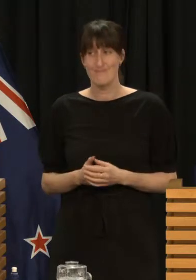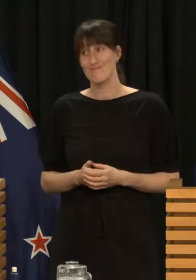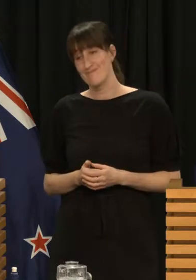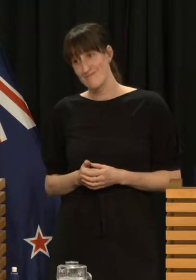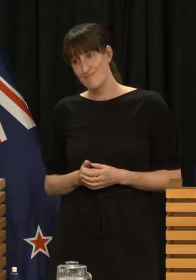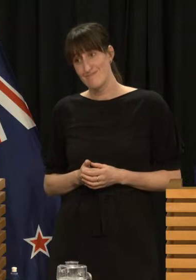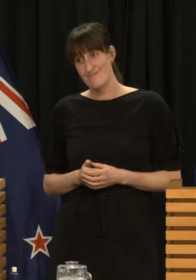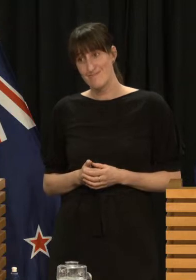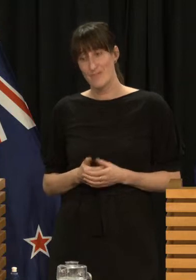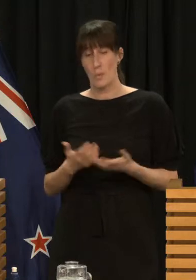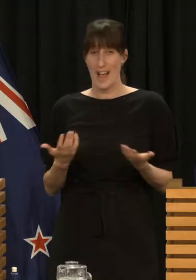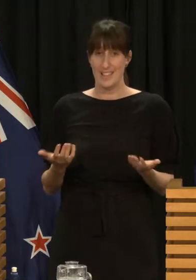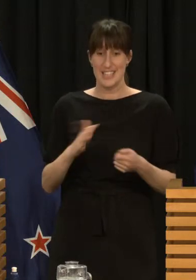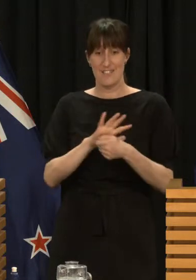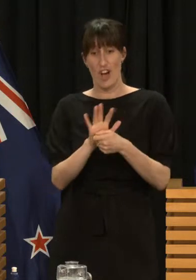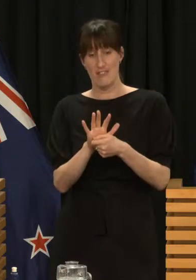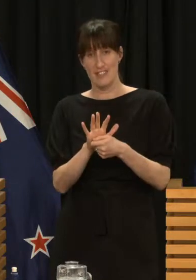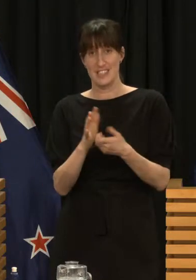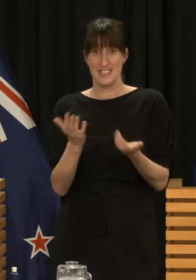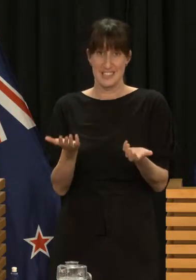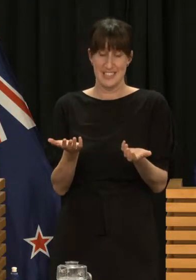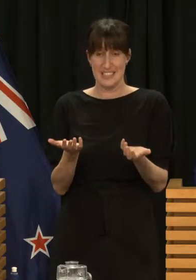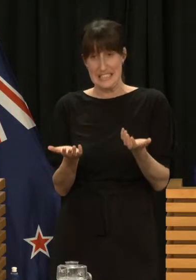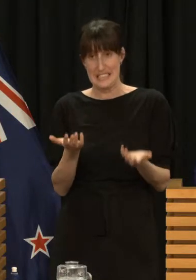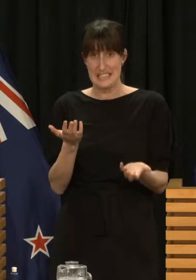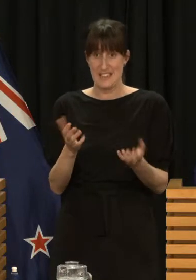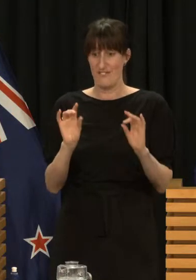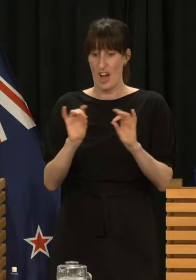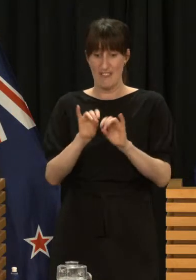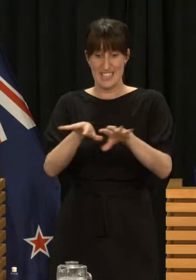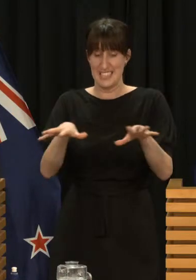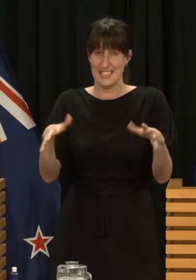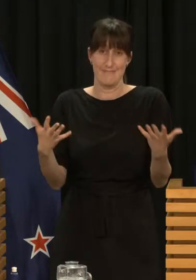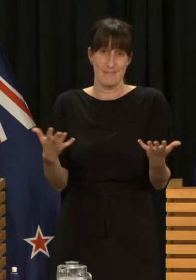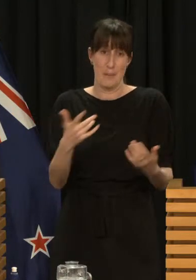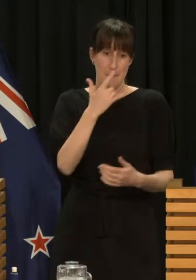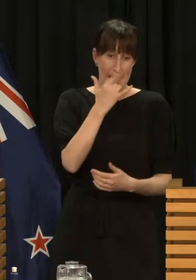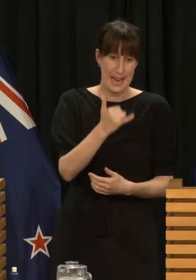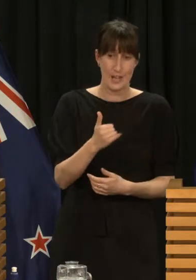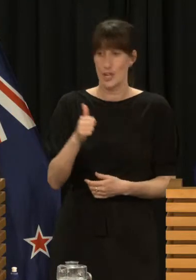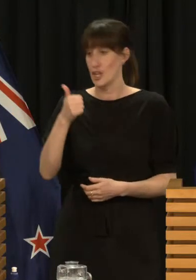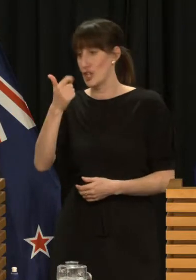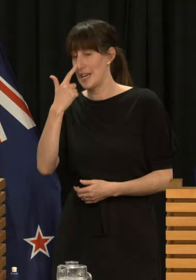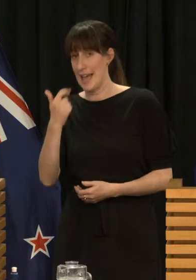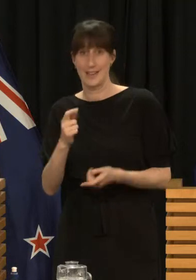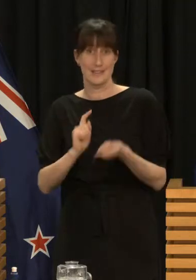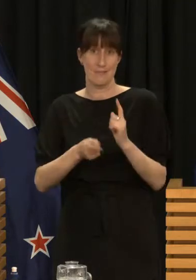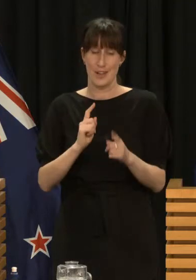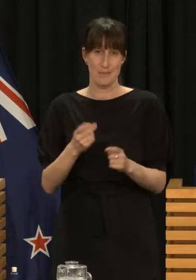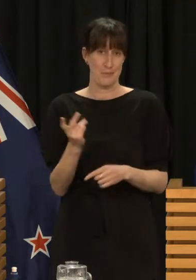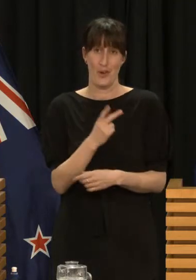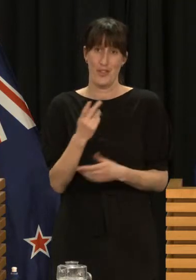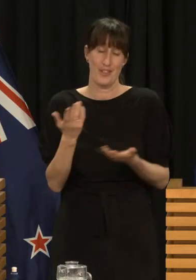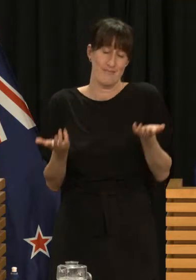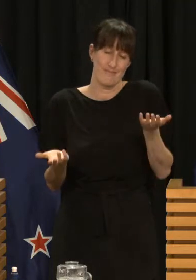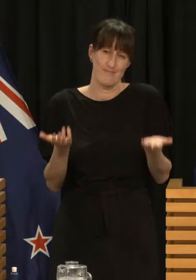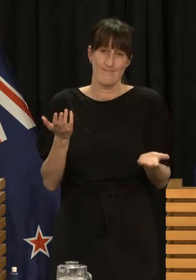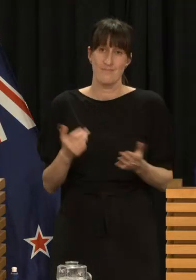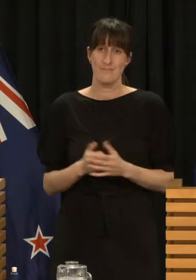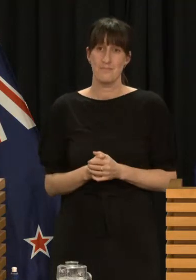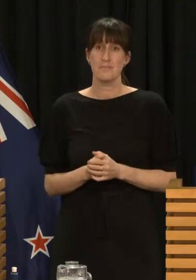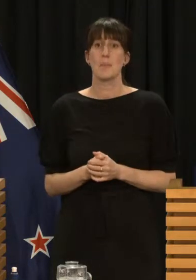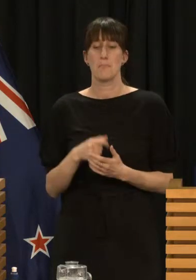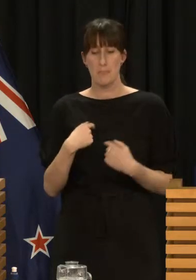There'll be good luck and there'll be bad luck, and if we all continue to play our part to do the right thing, we can make sure that we keep ahead of the